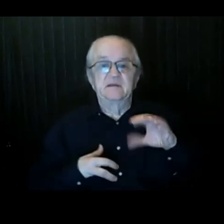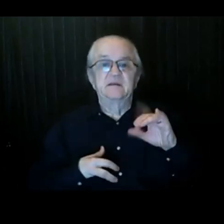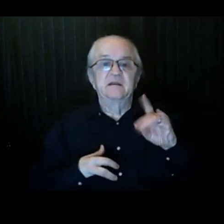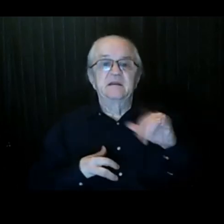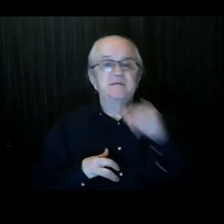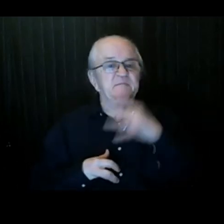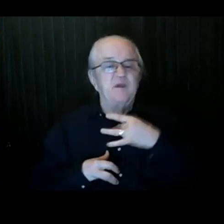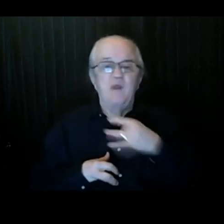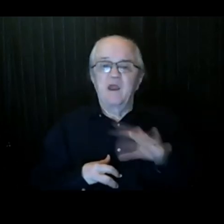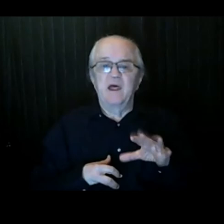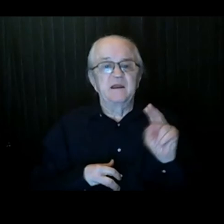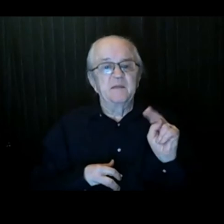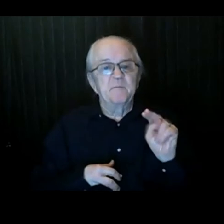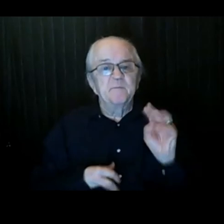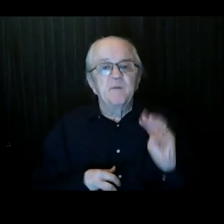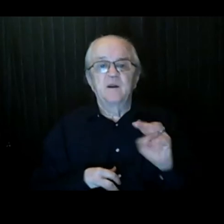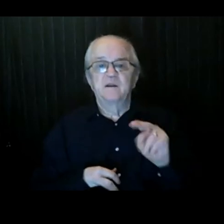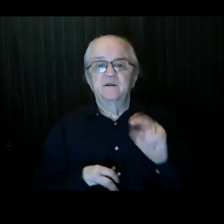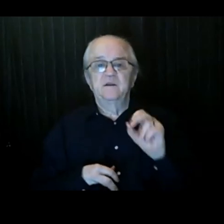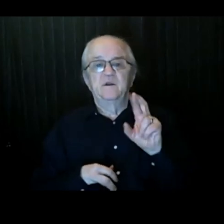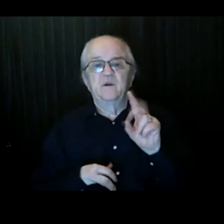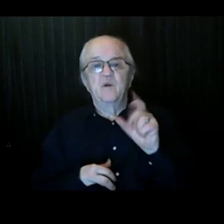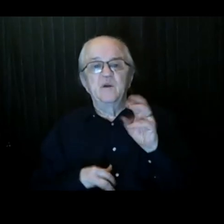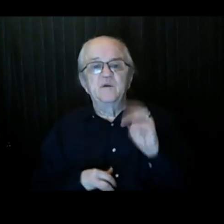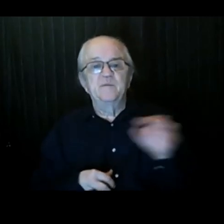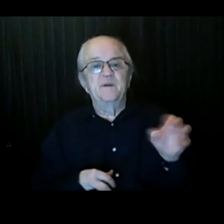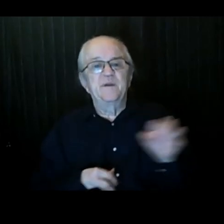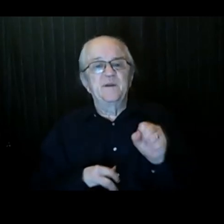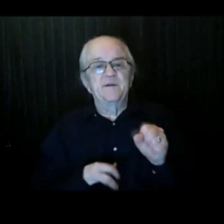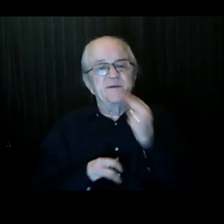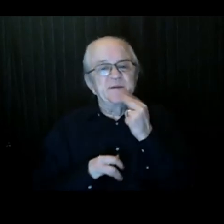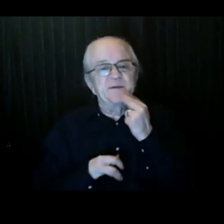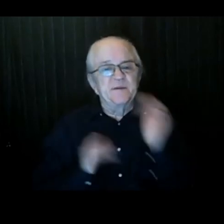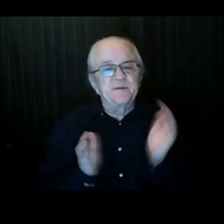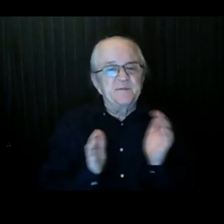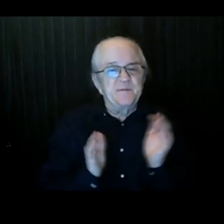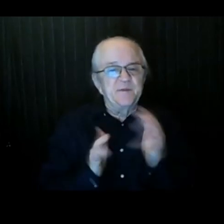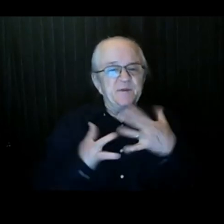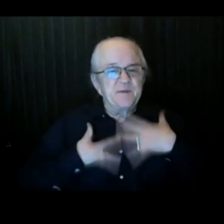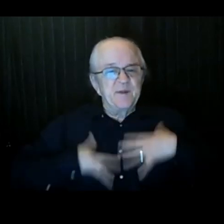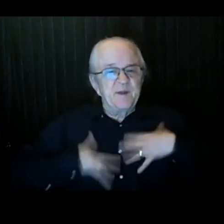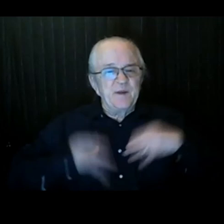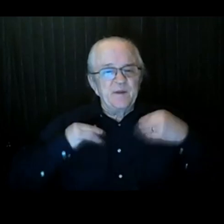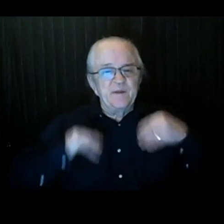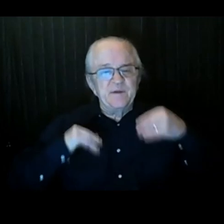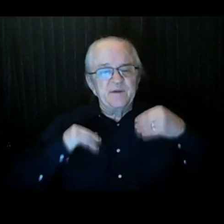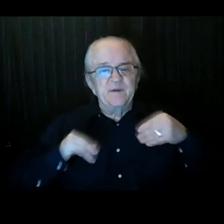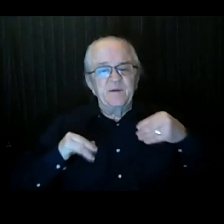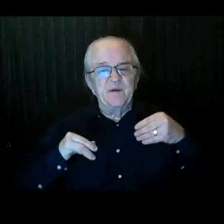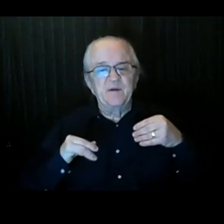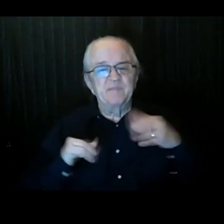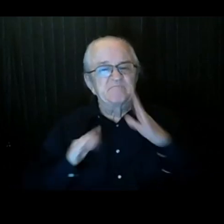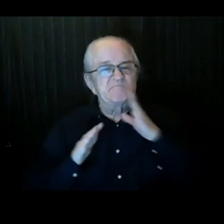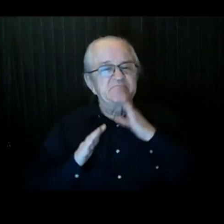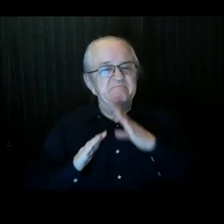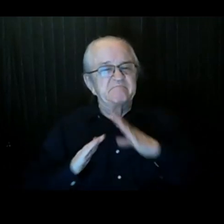Nordstrom's. So I took her to a little boutique, and we went at an off time. And I saw in there something that we had seen